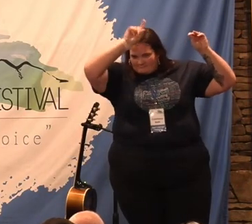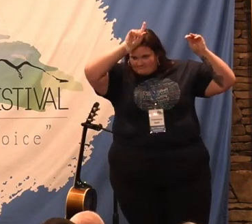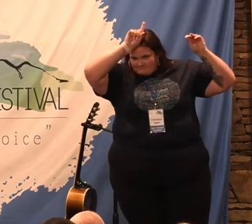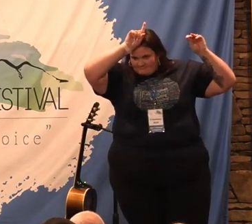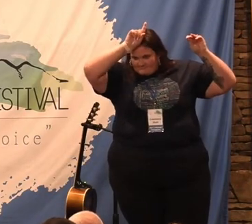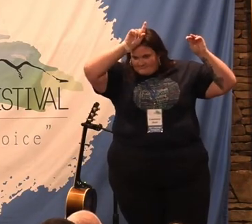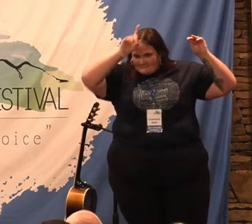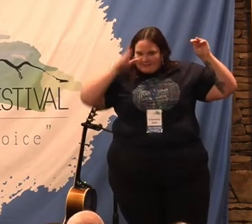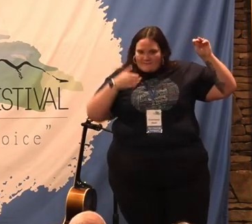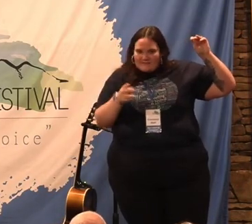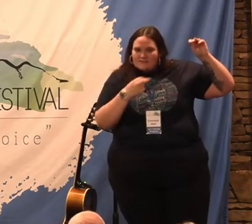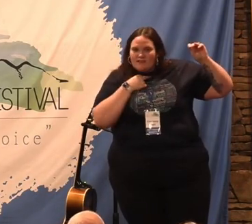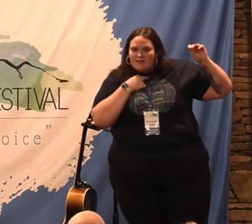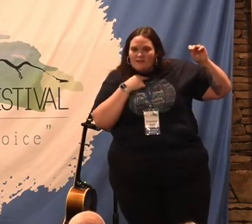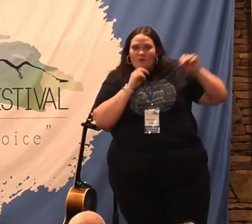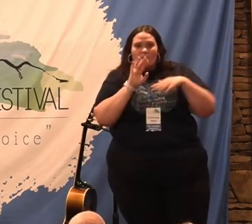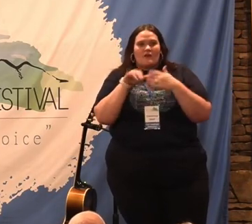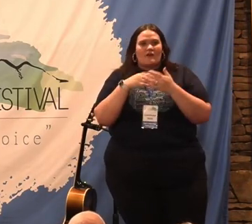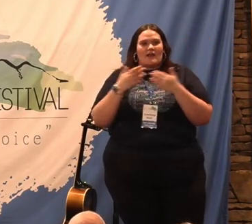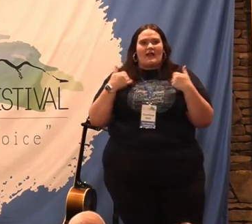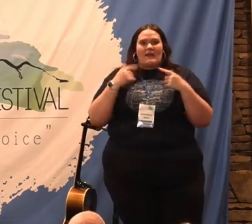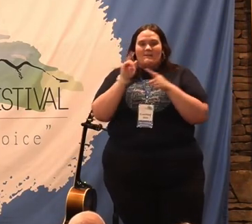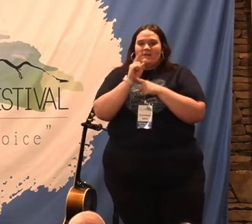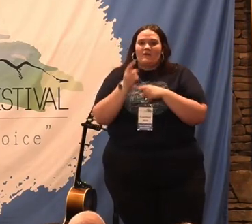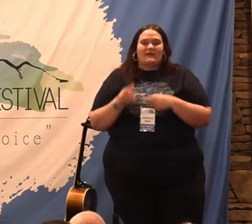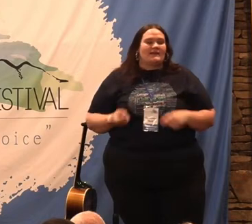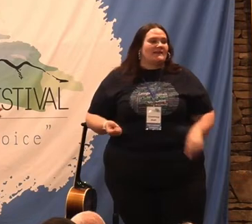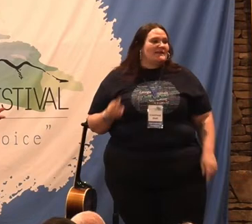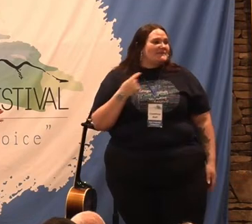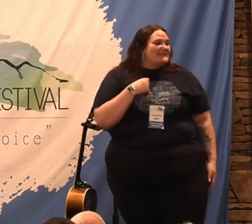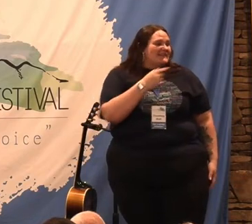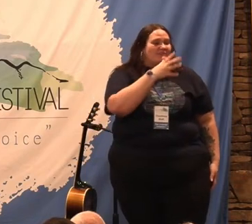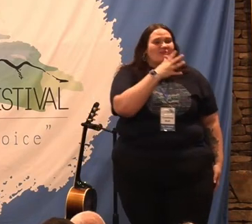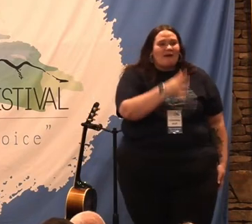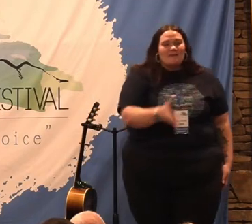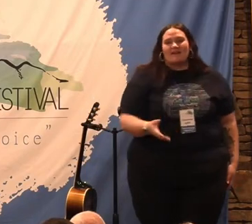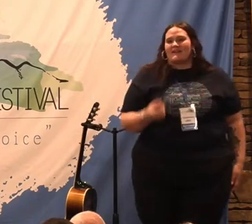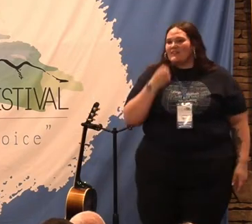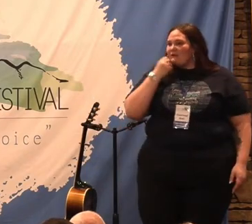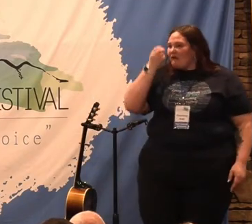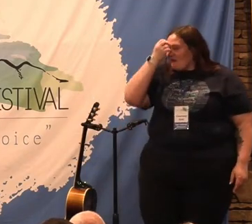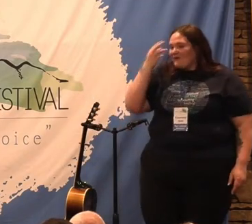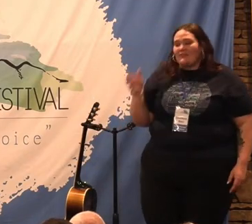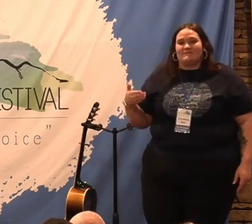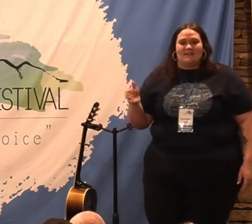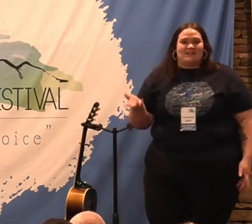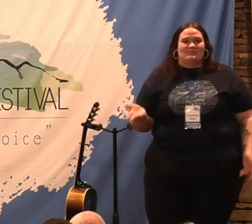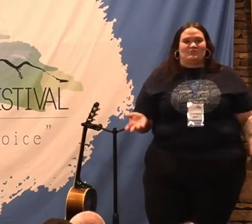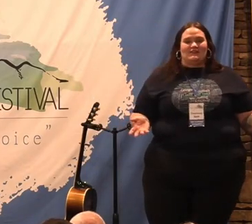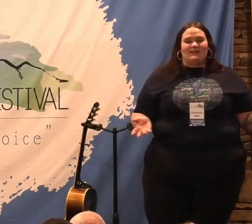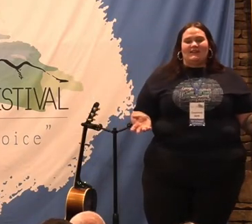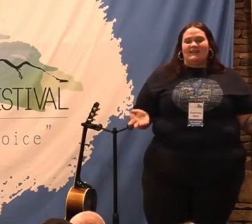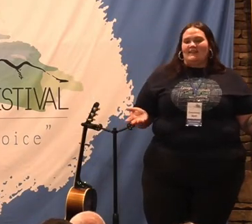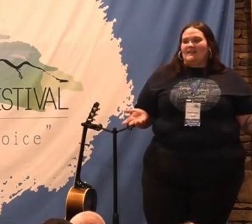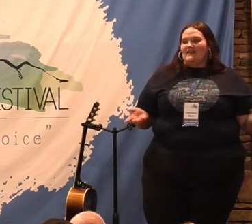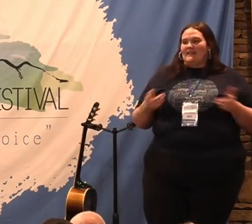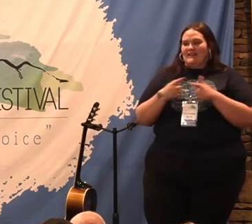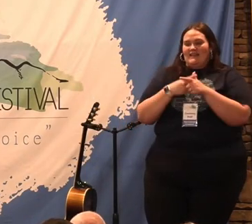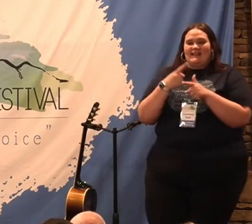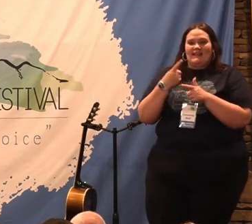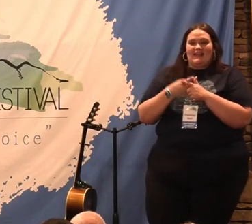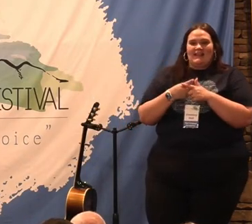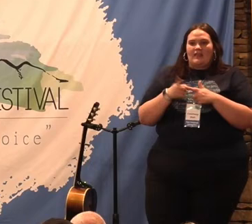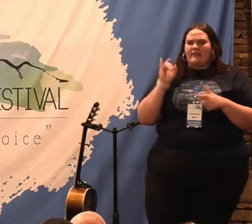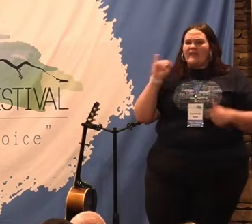And we all had a moment. Me, Grandma, the goat, the fish, and then, that's